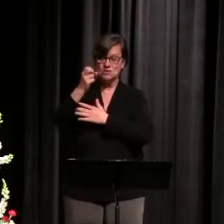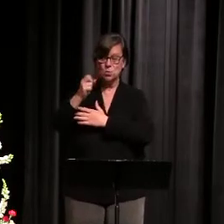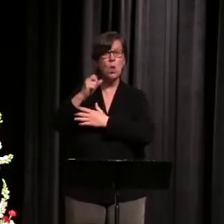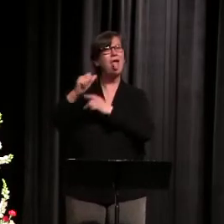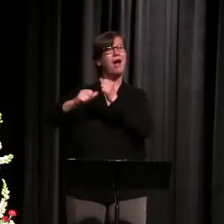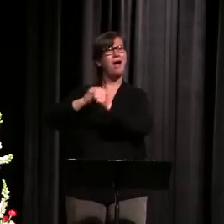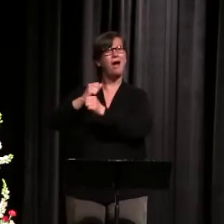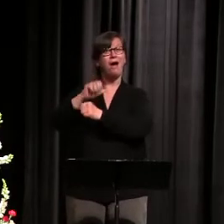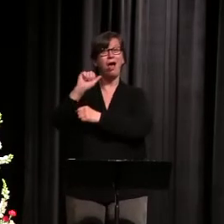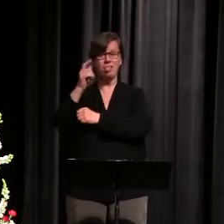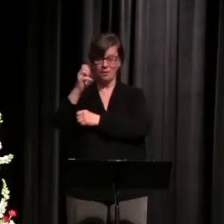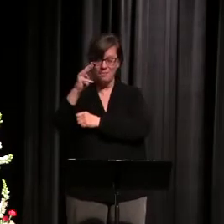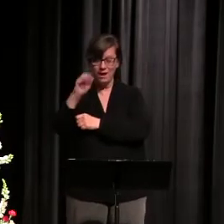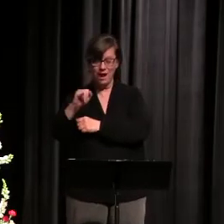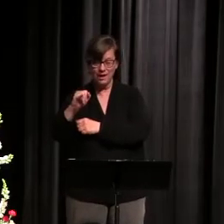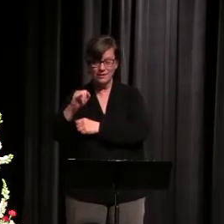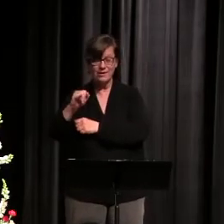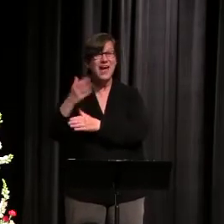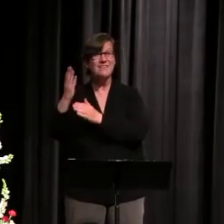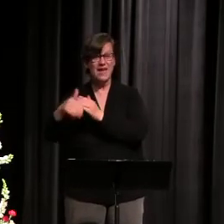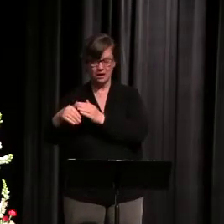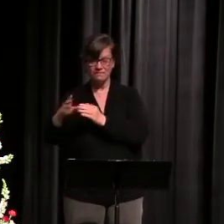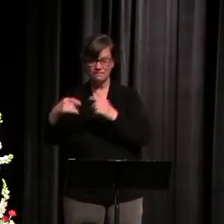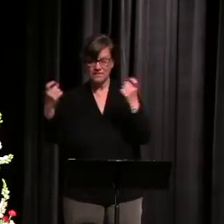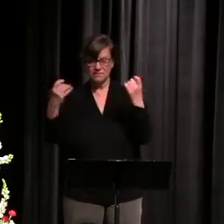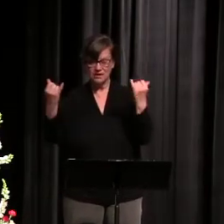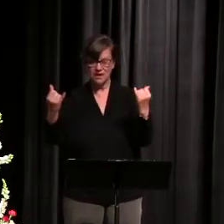and congratulations.